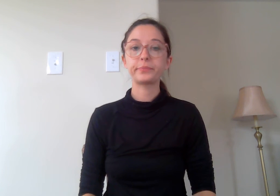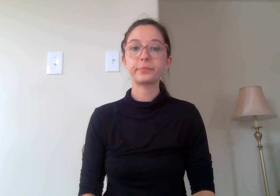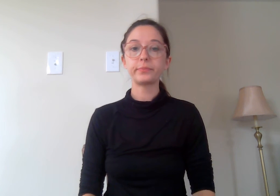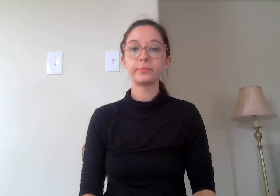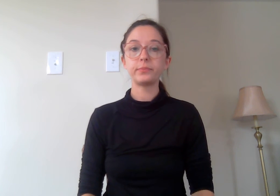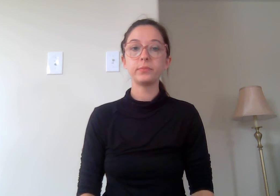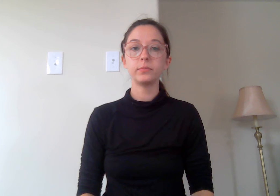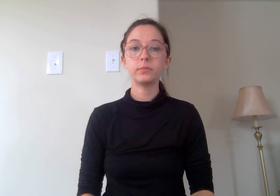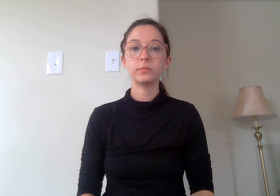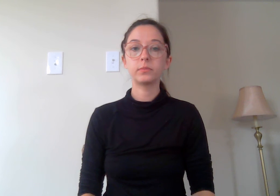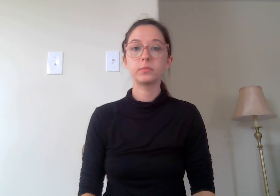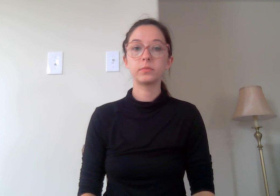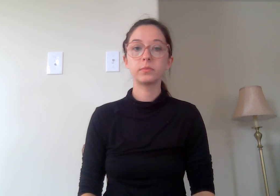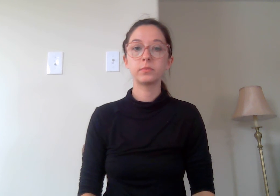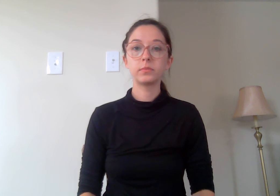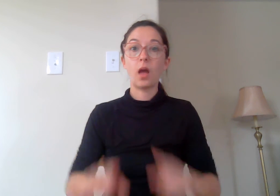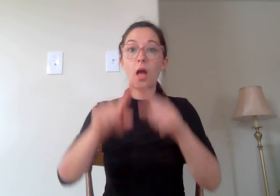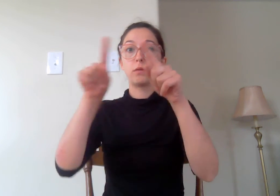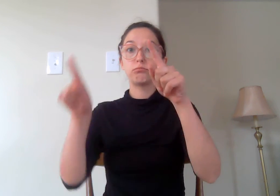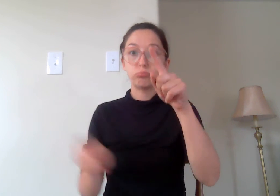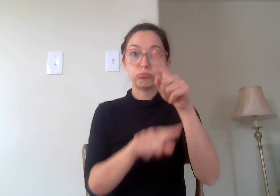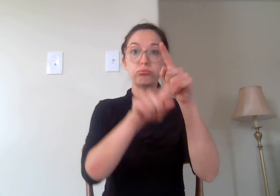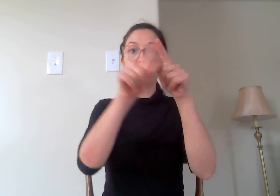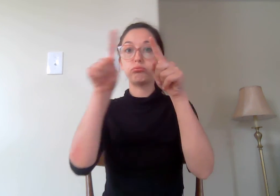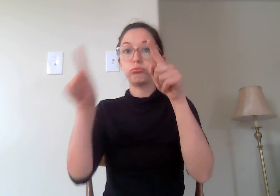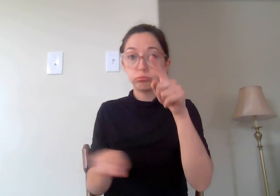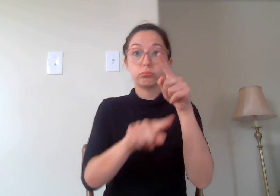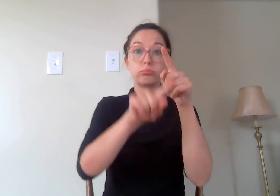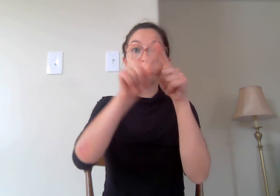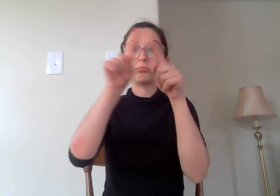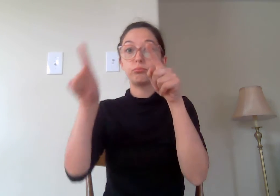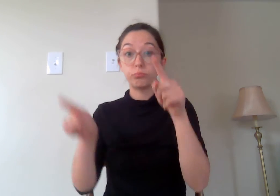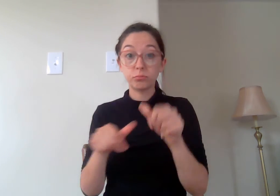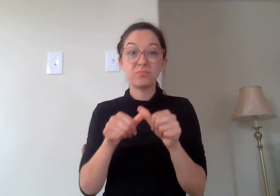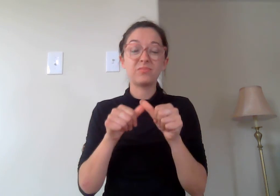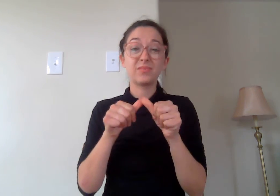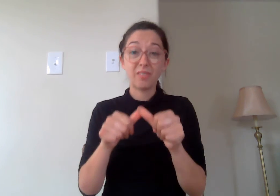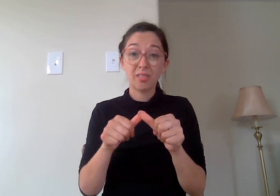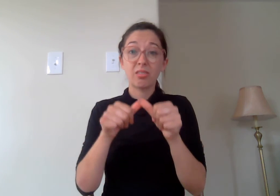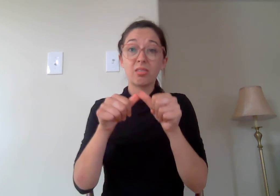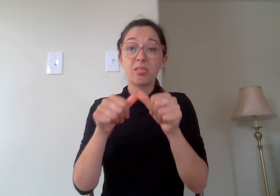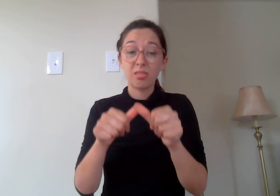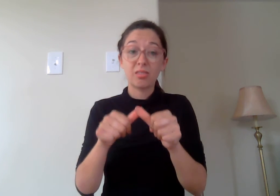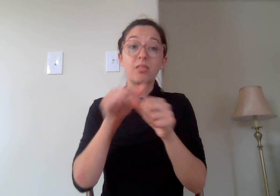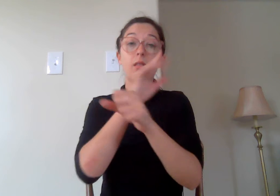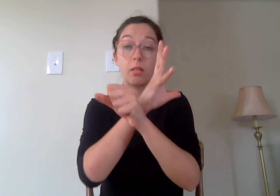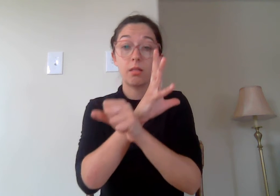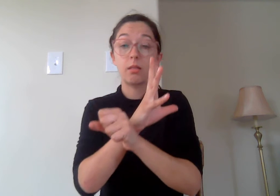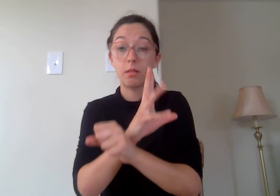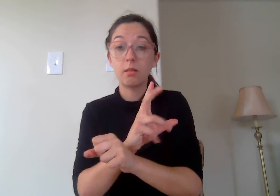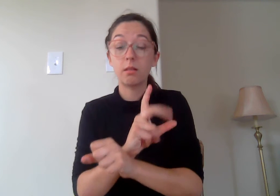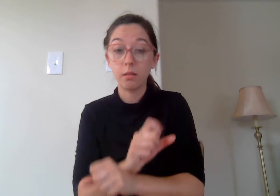you break this chain somewhere or this circuit, then you can stop that reciprocal